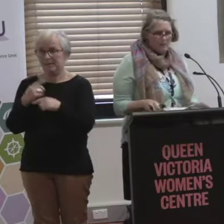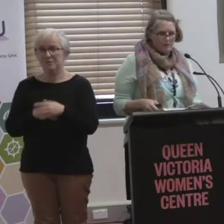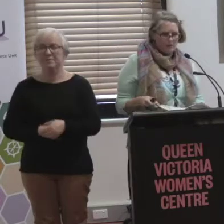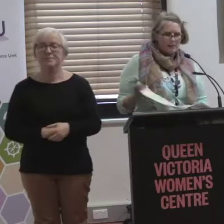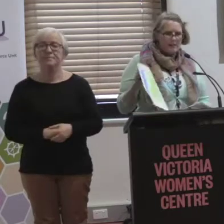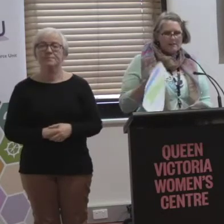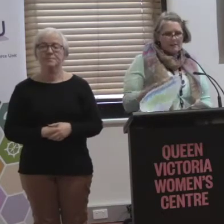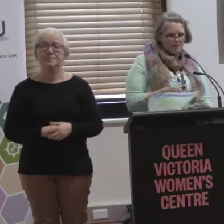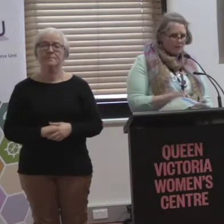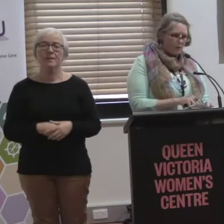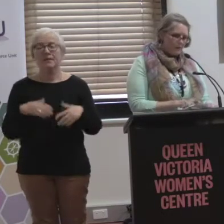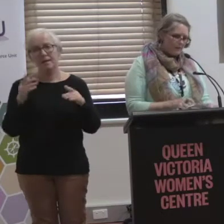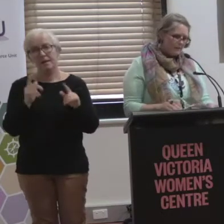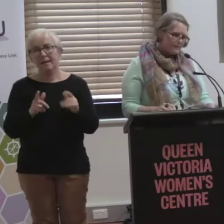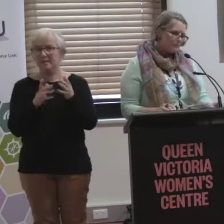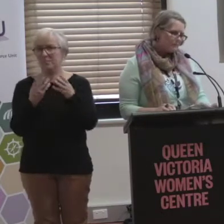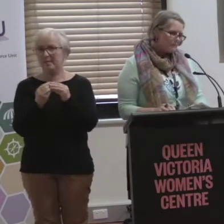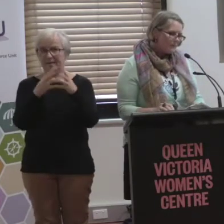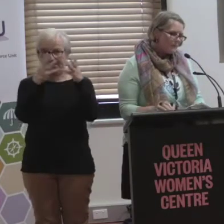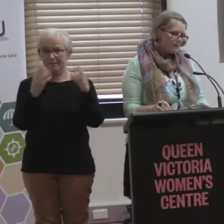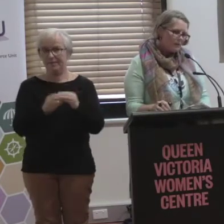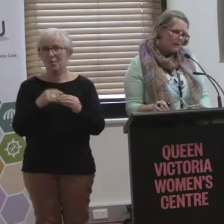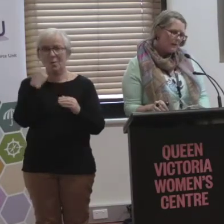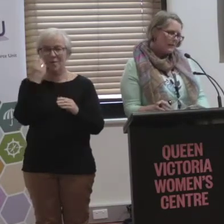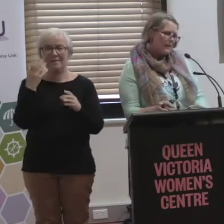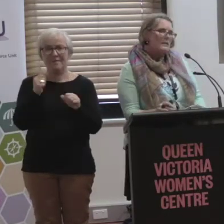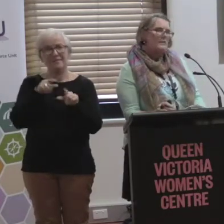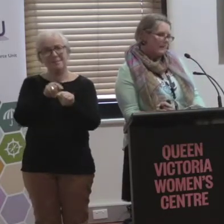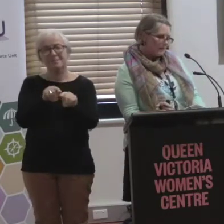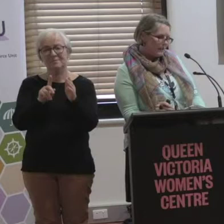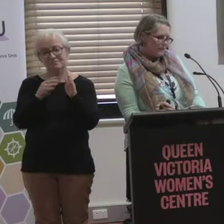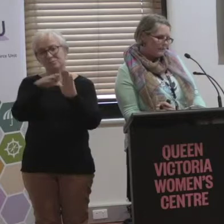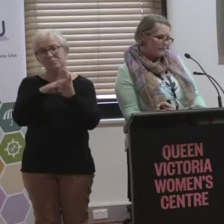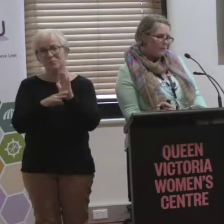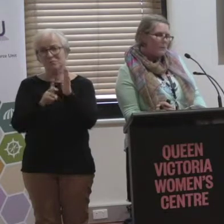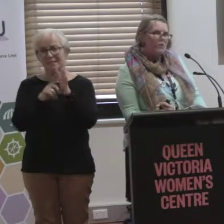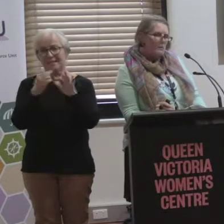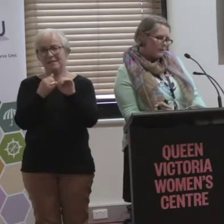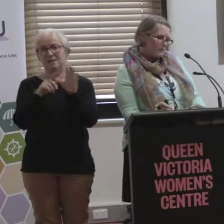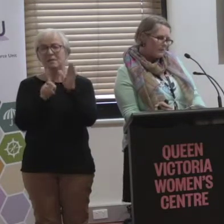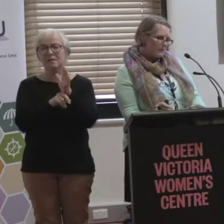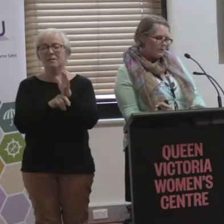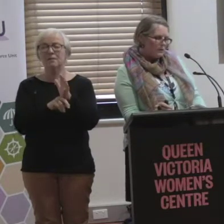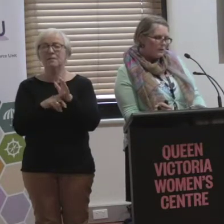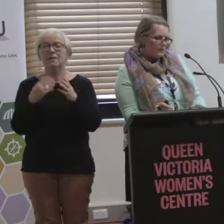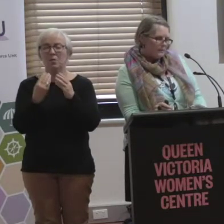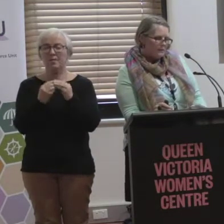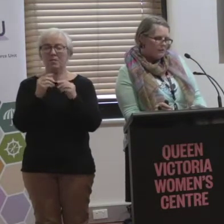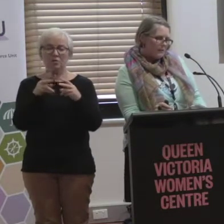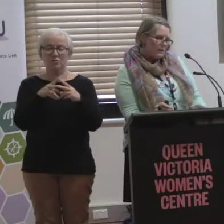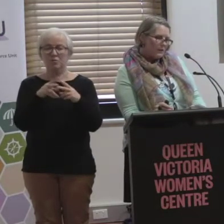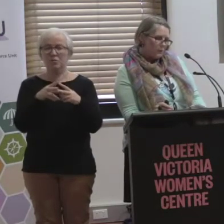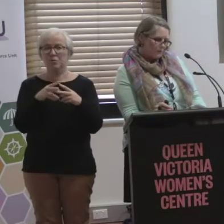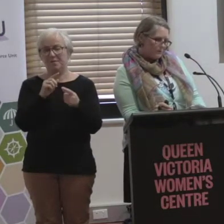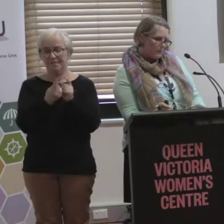Now, as with everything, there's legal requirements. So in making an advanced care directive or appointing a medical